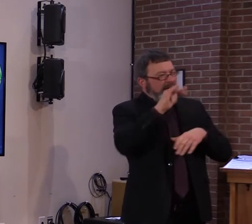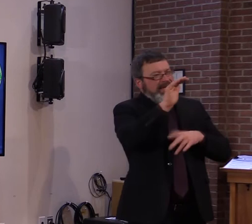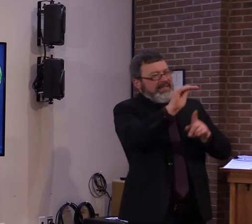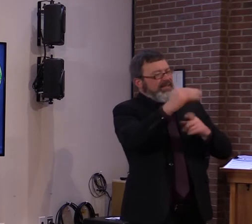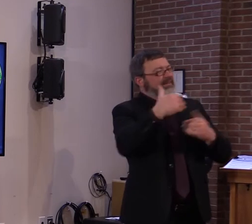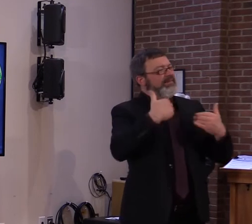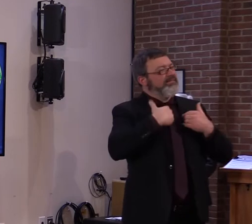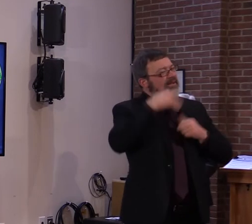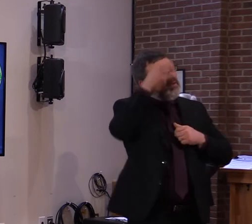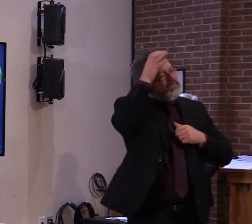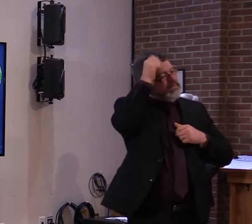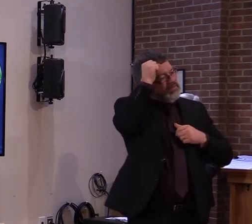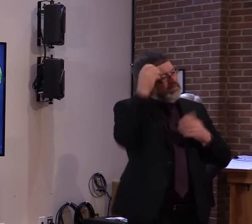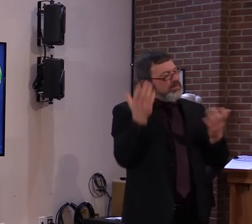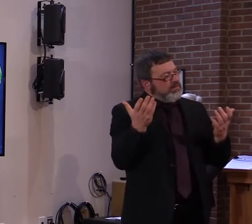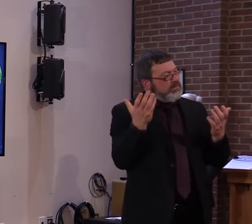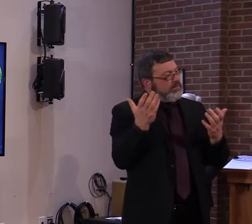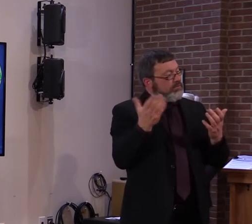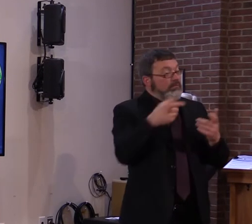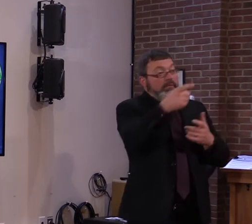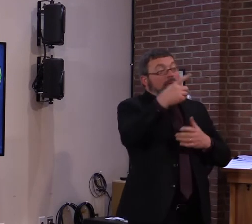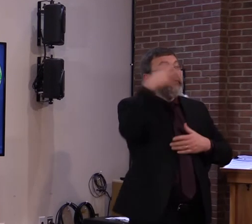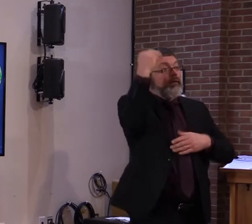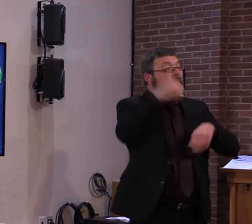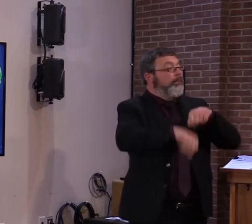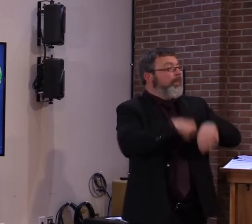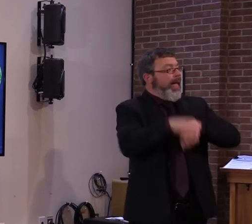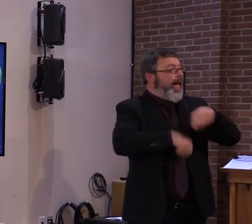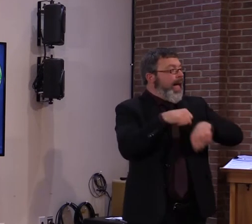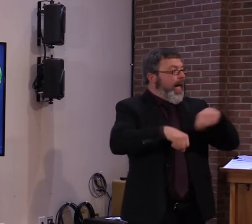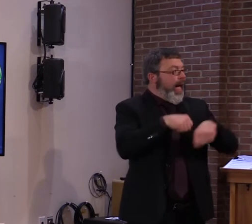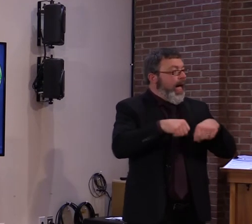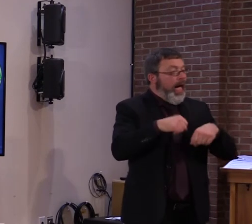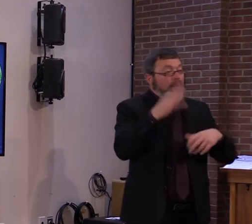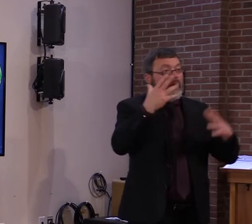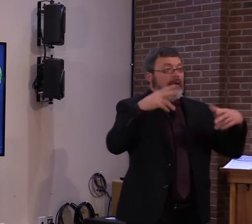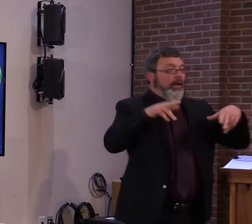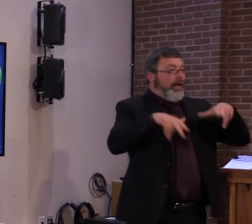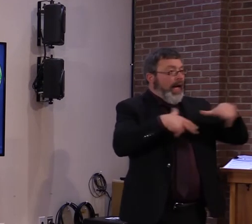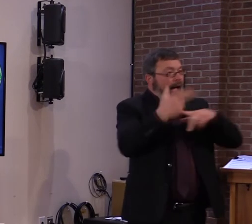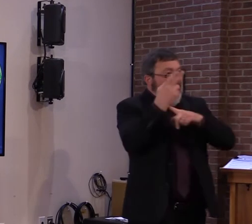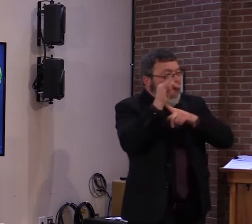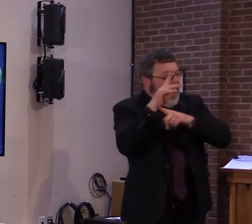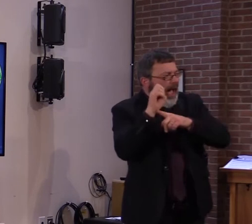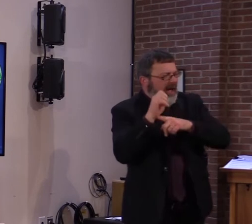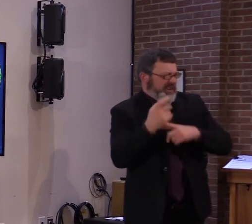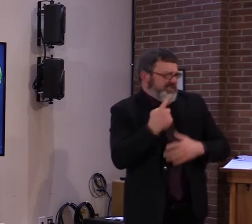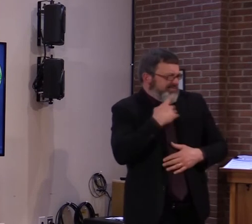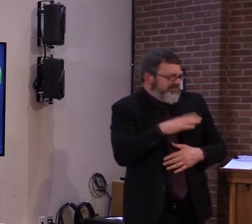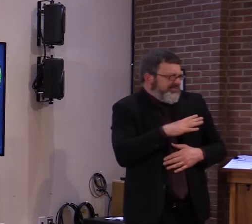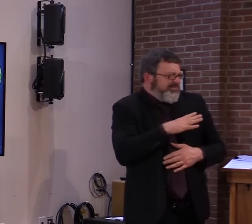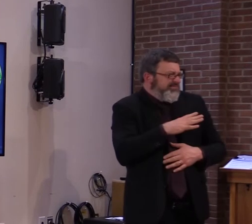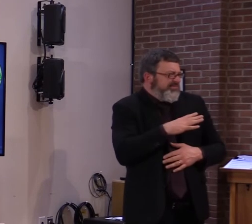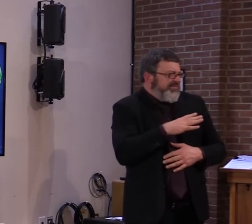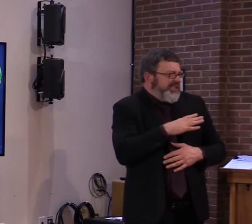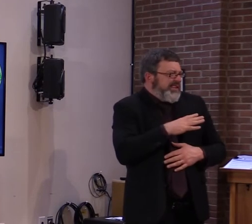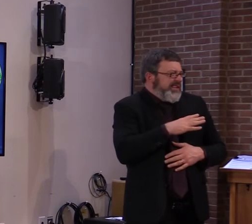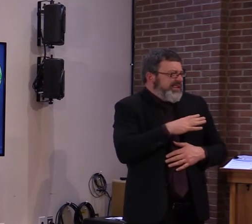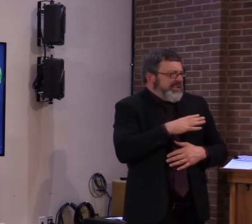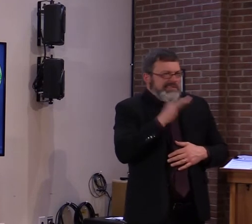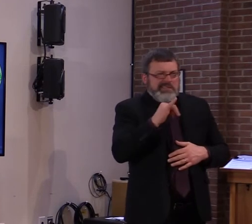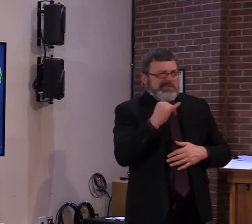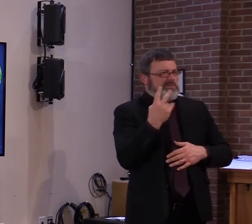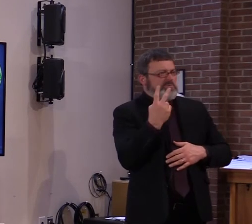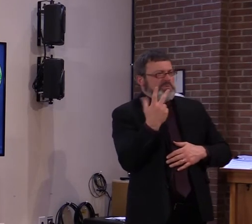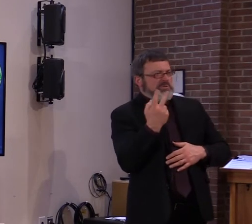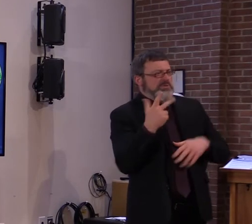bike together or hike together or walk together could do so, but no more than two at a time. And I wanted to